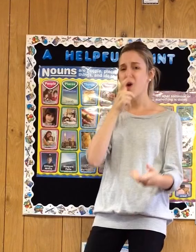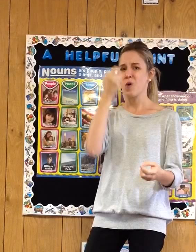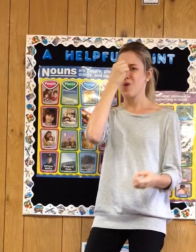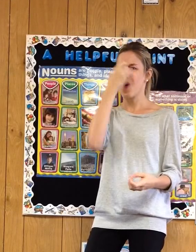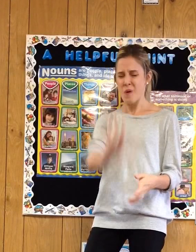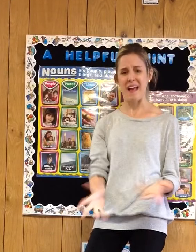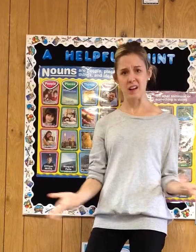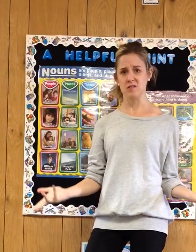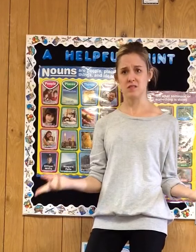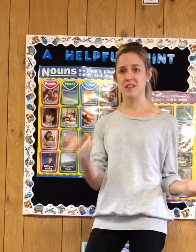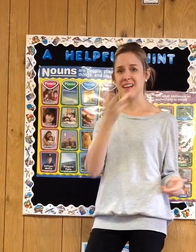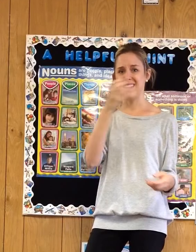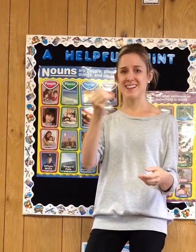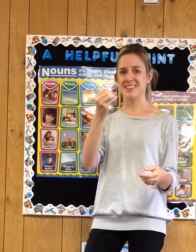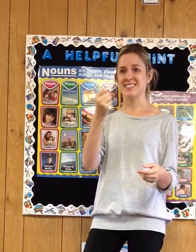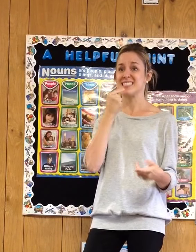cares? And it sucks.